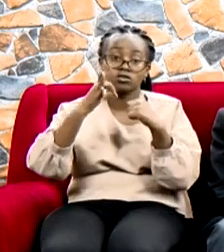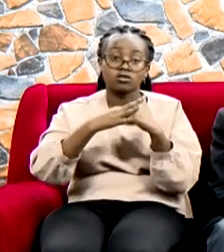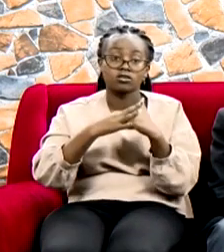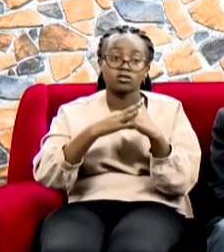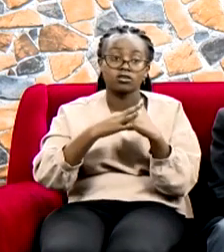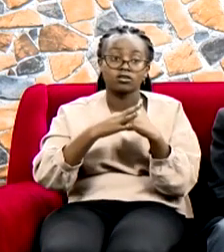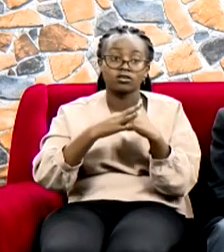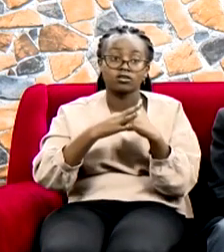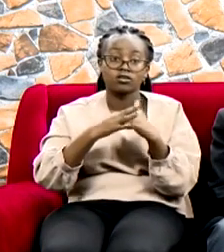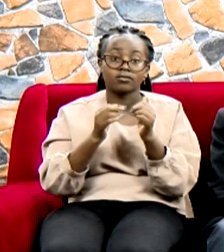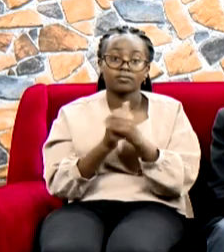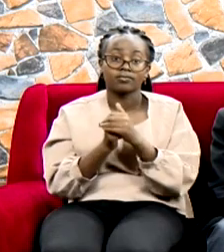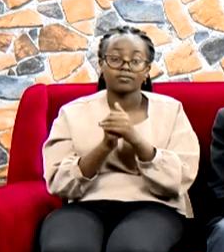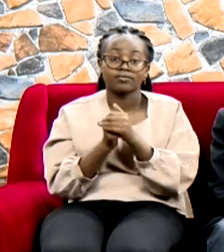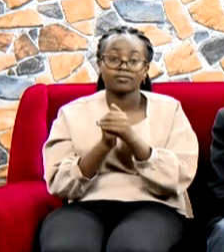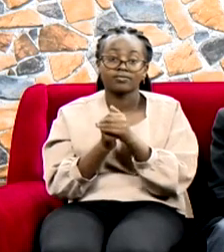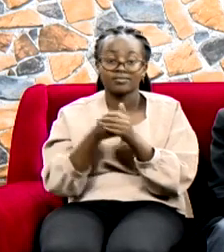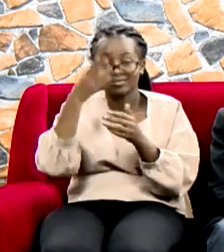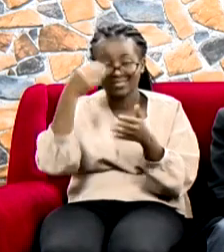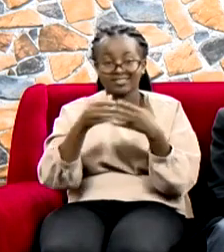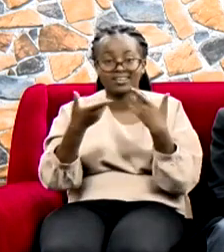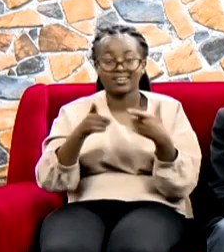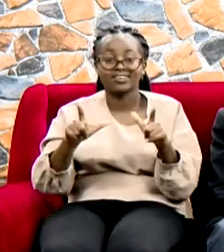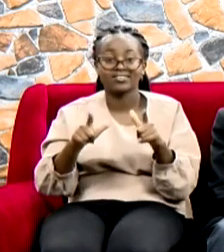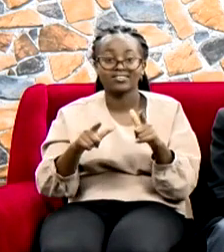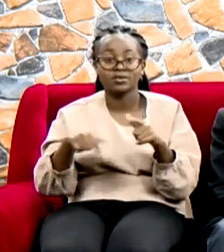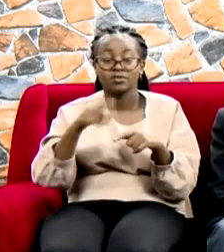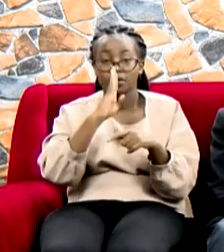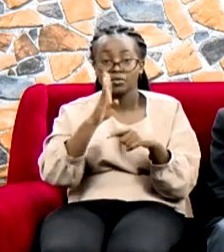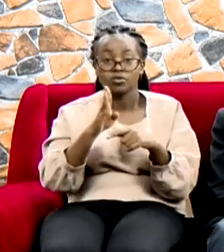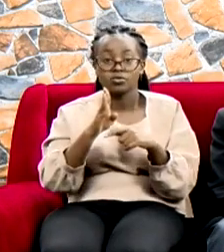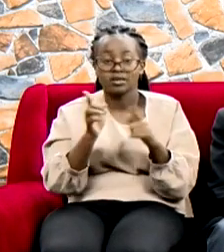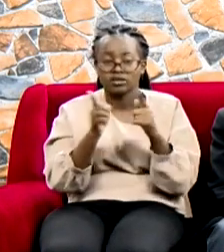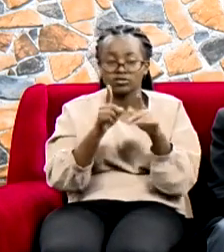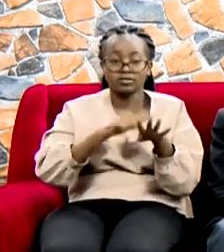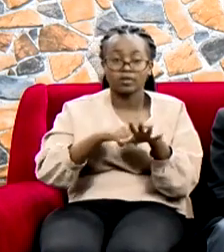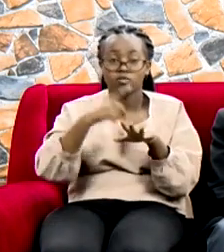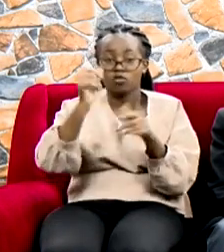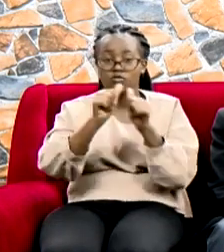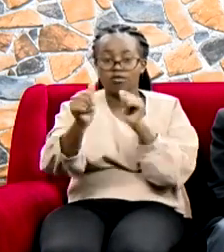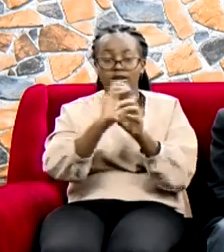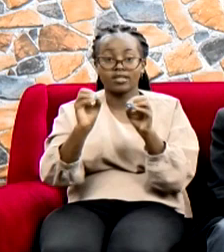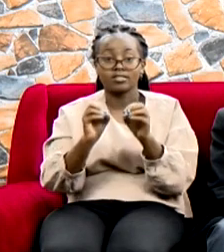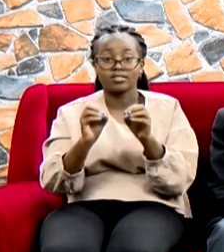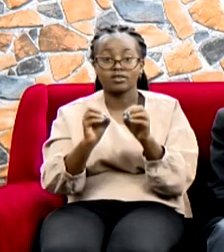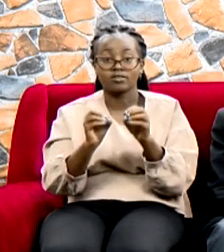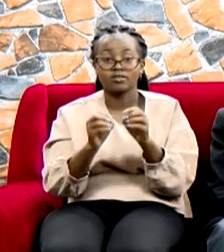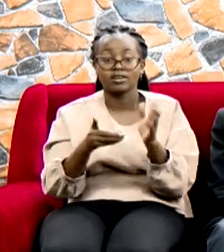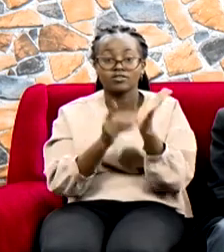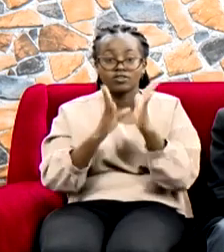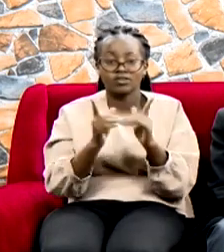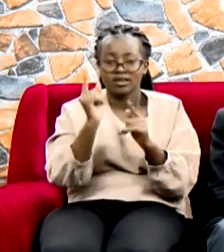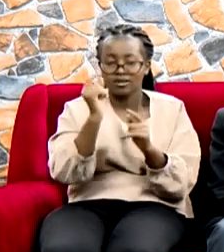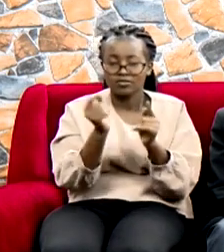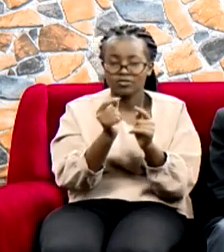22050 and then 8. I'm learning my sign language. So we shall be with you in a few minutes. Don't go far. Let us give Dr. a